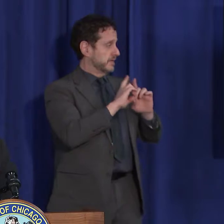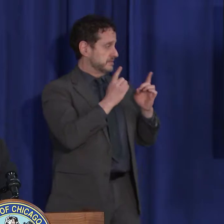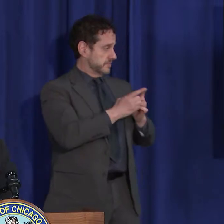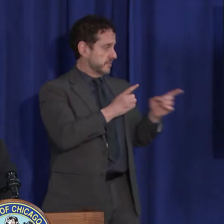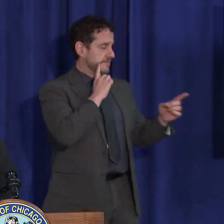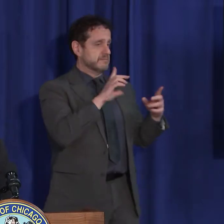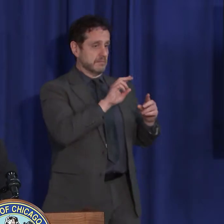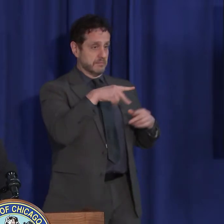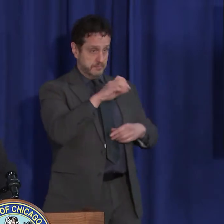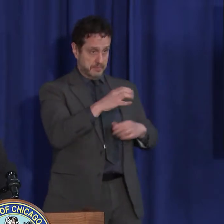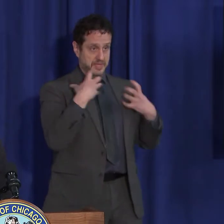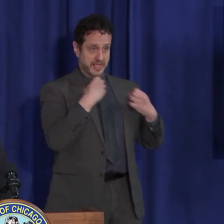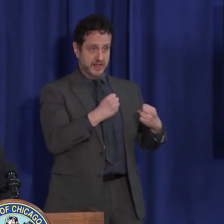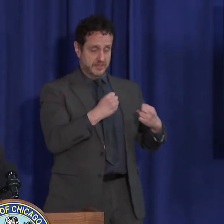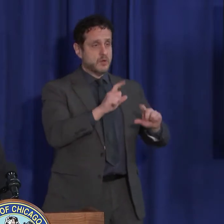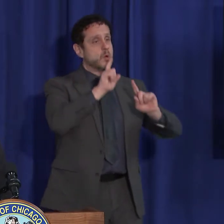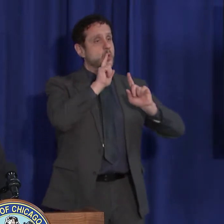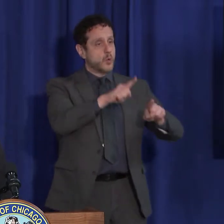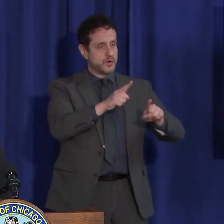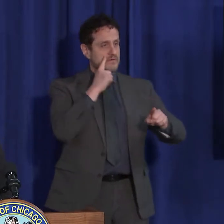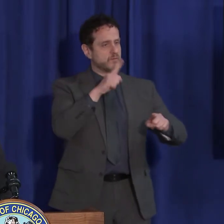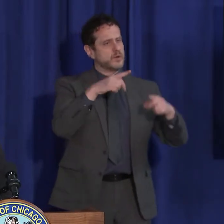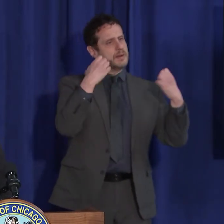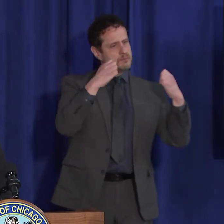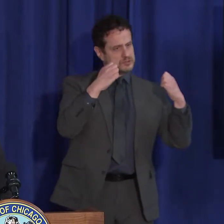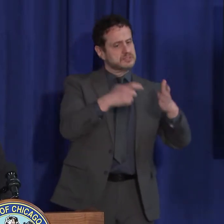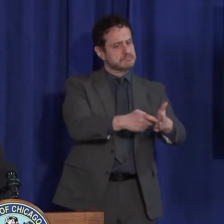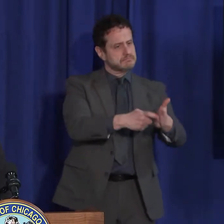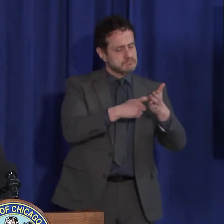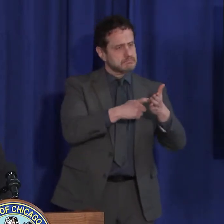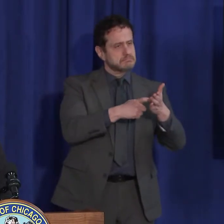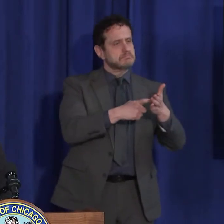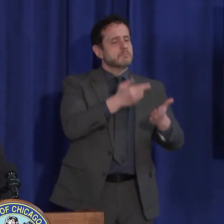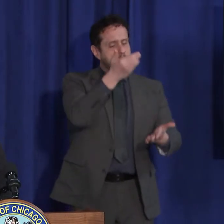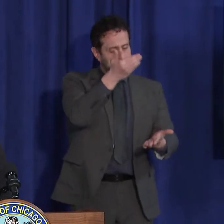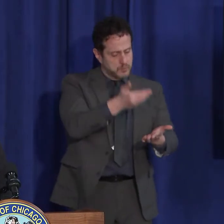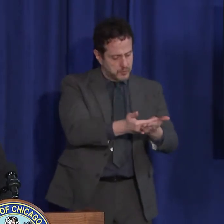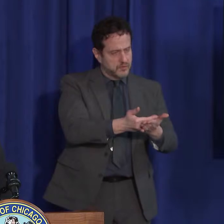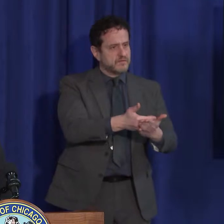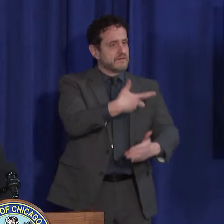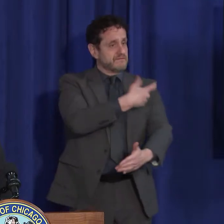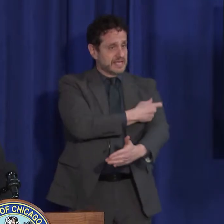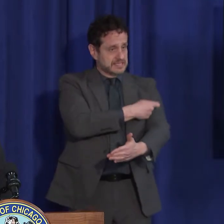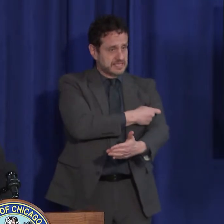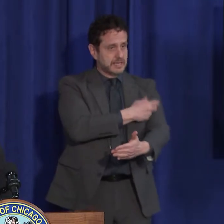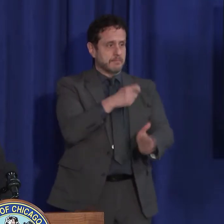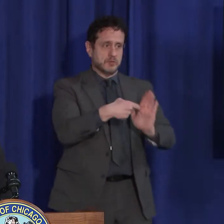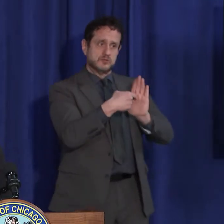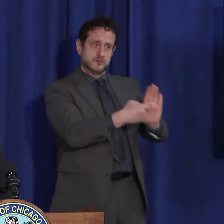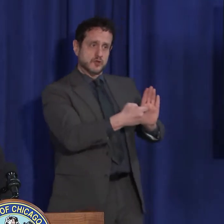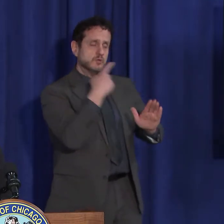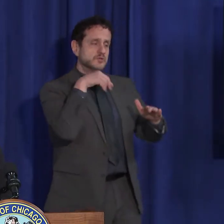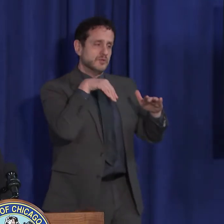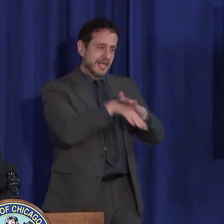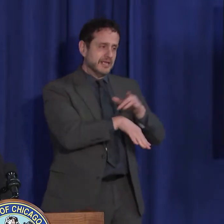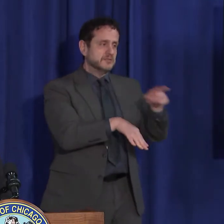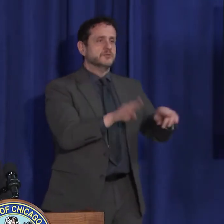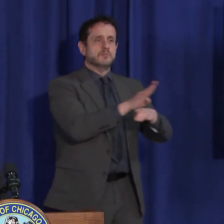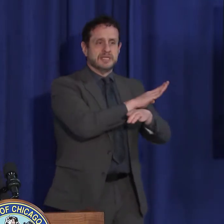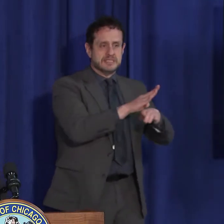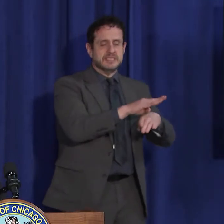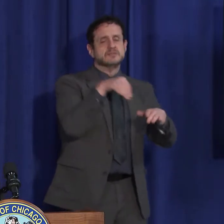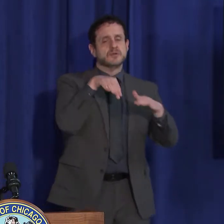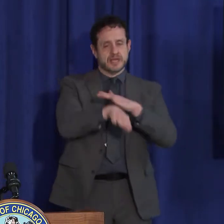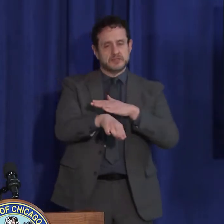an emergency order, which, among other things, made proof of vaccination mandatory in certain